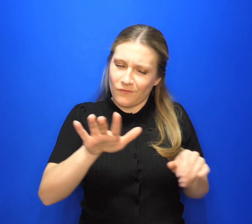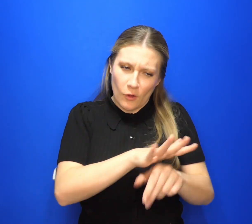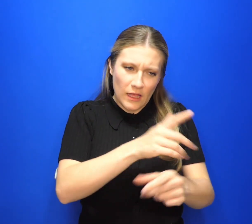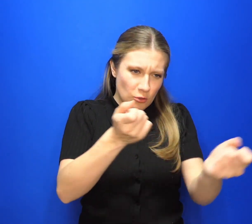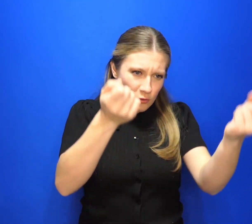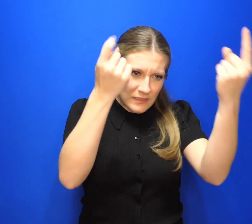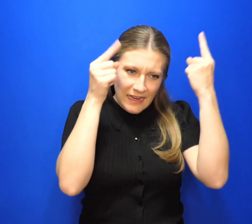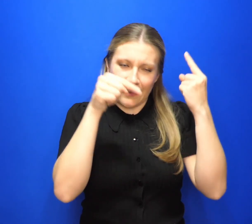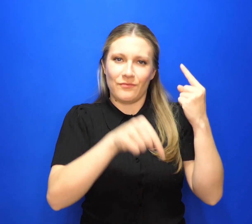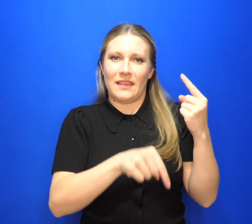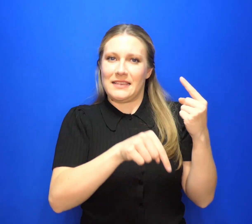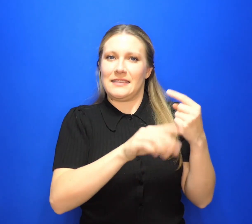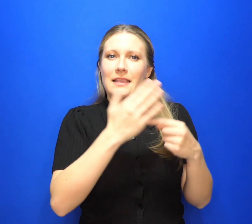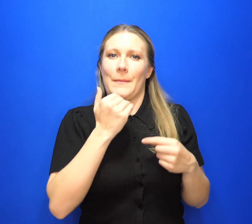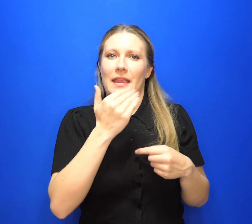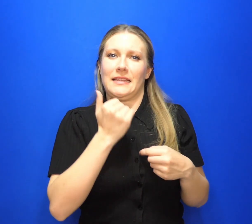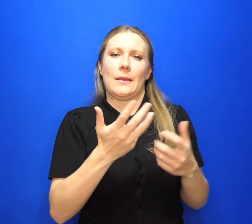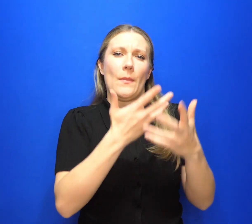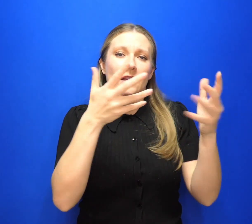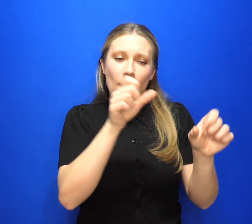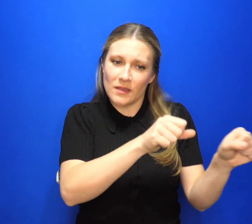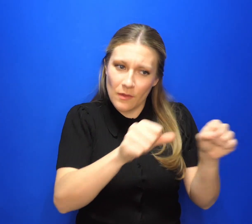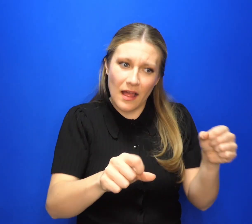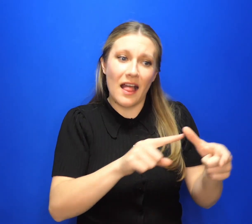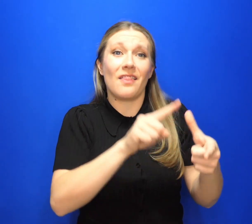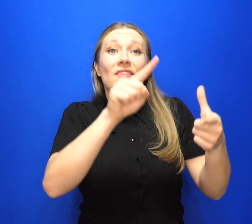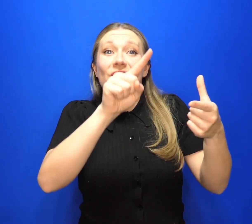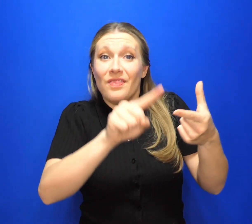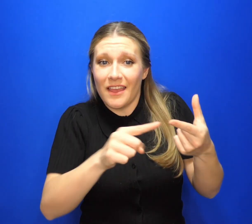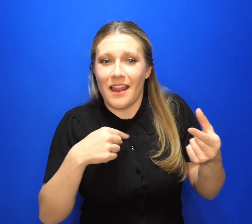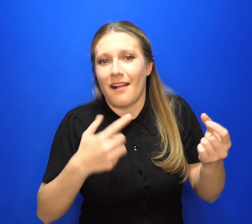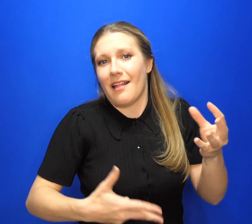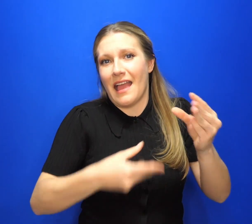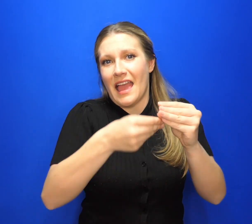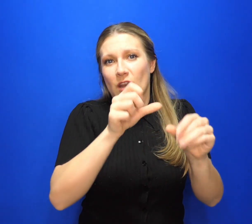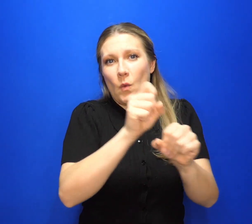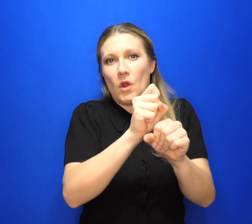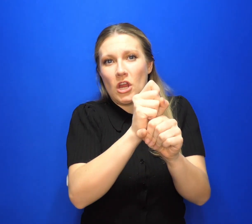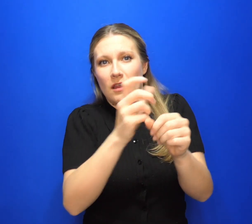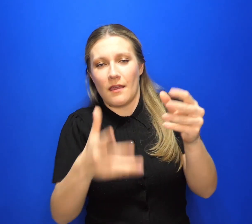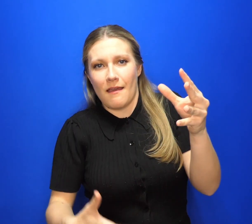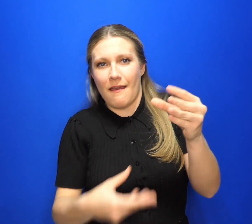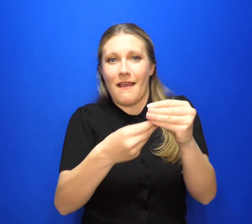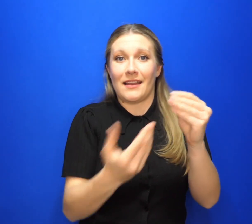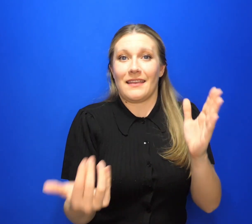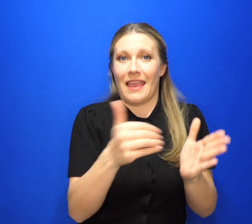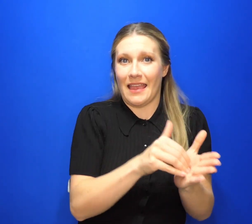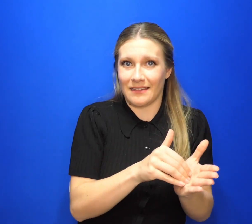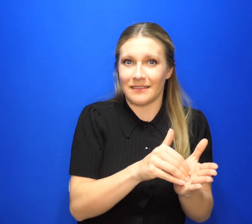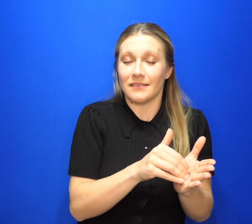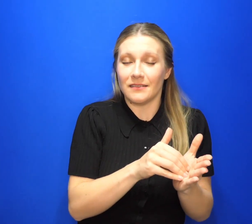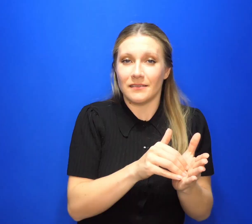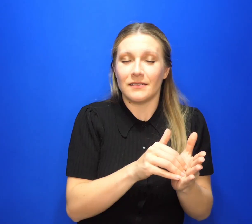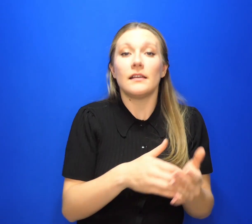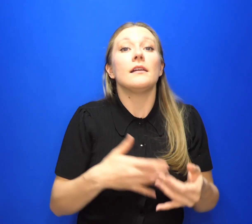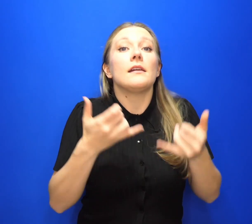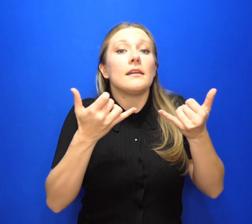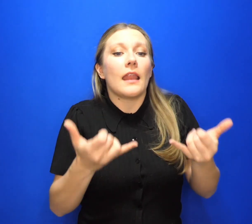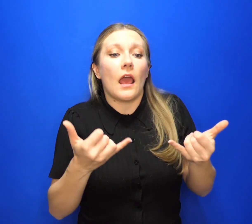understanding this as much as I can. And then I'm going to add this other variable back into the picture. I'm going to add work back. Now I'm going to add